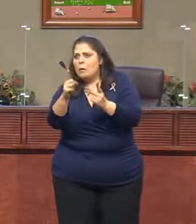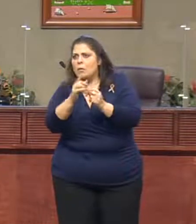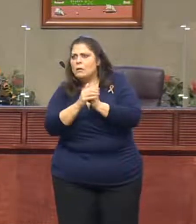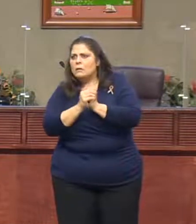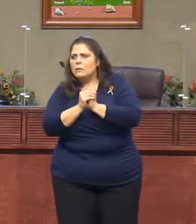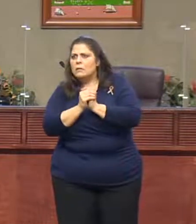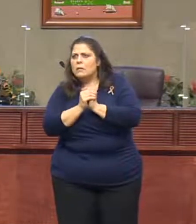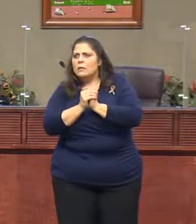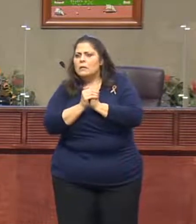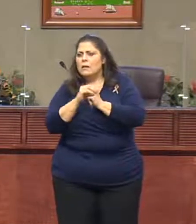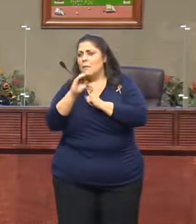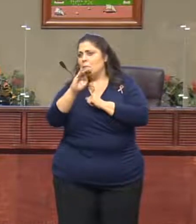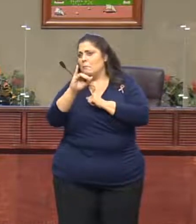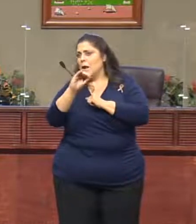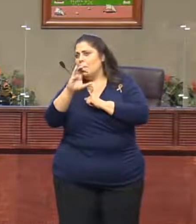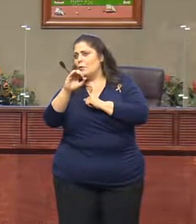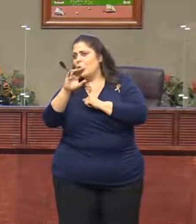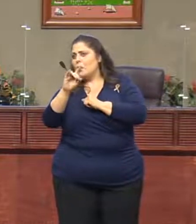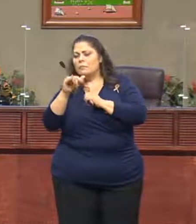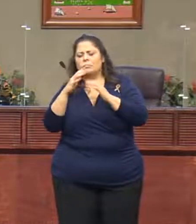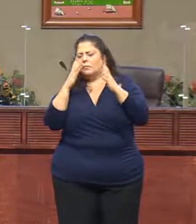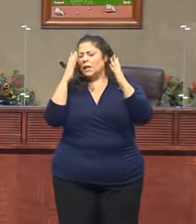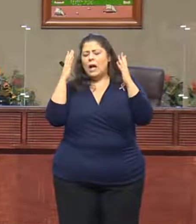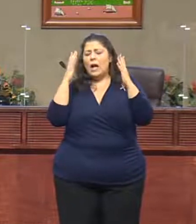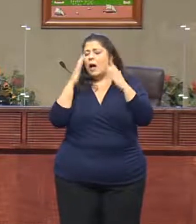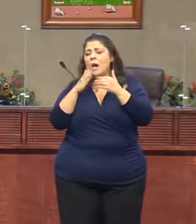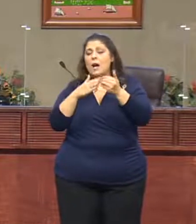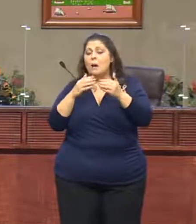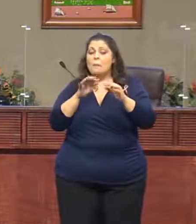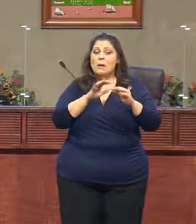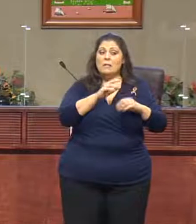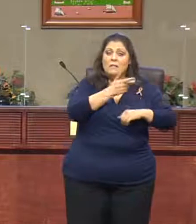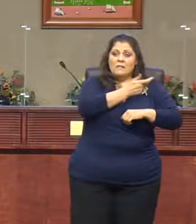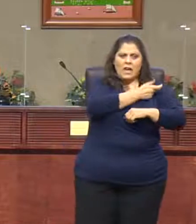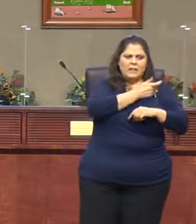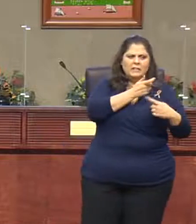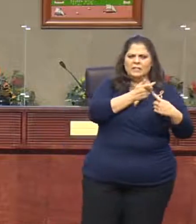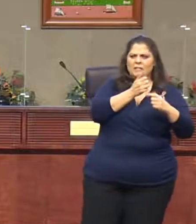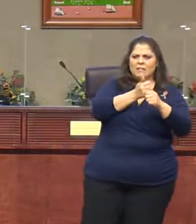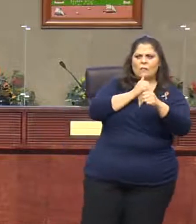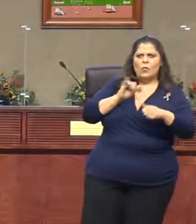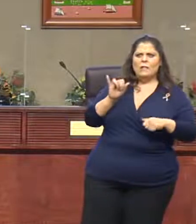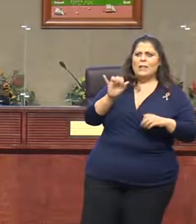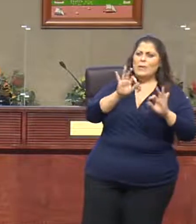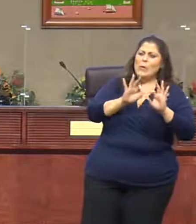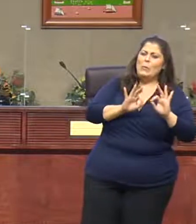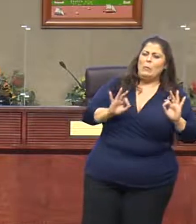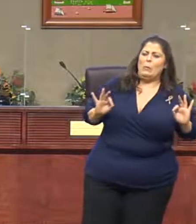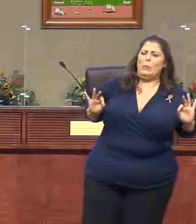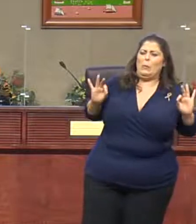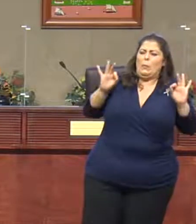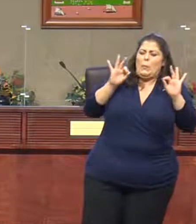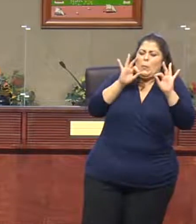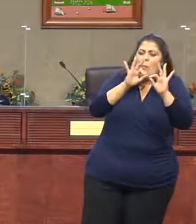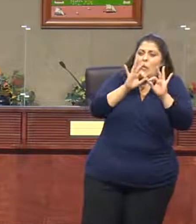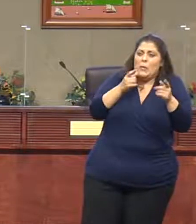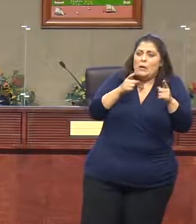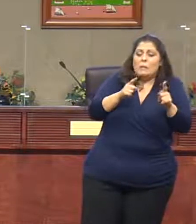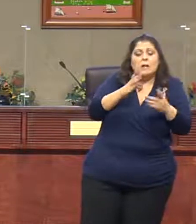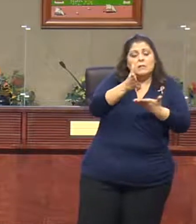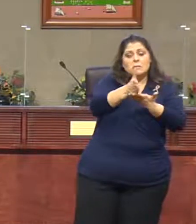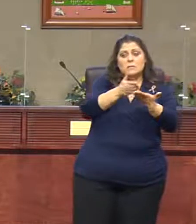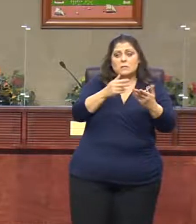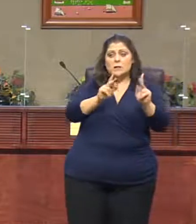have myocarditis. It is important. It is critical important for people to get vaccinated. And we understand that some people may